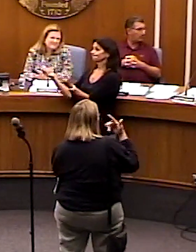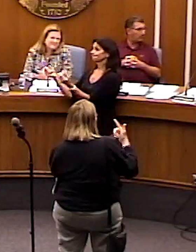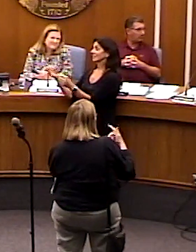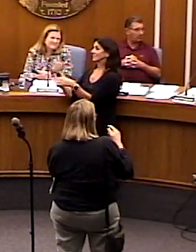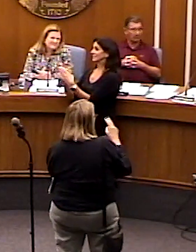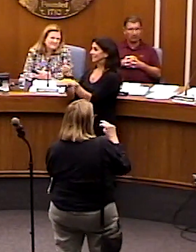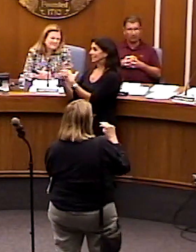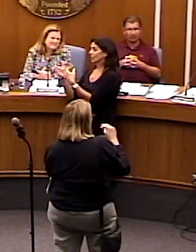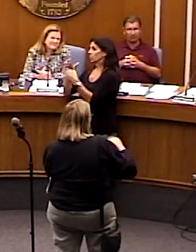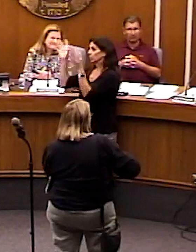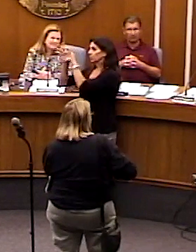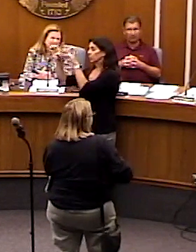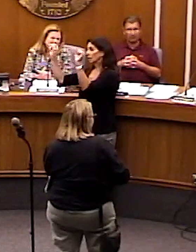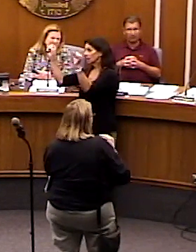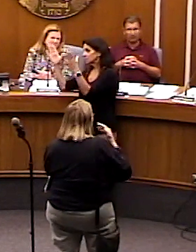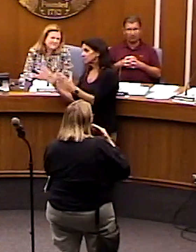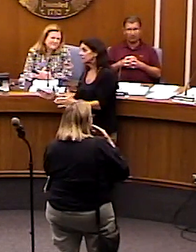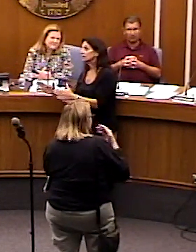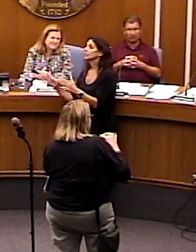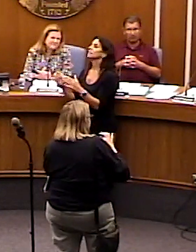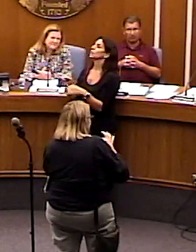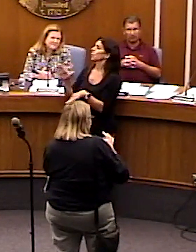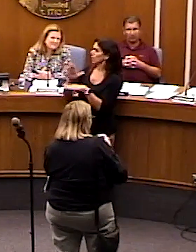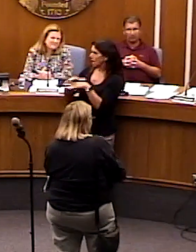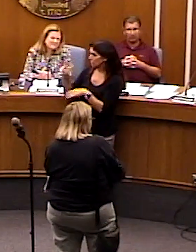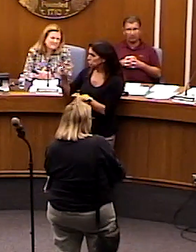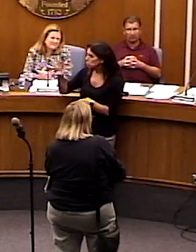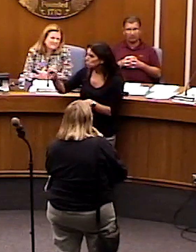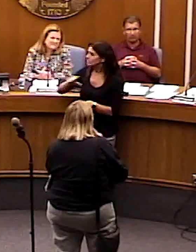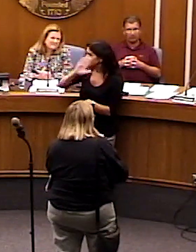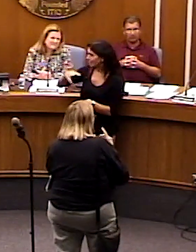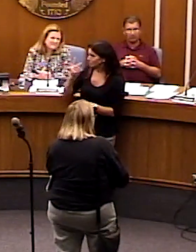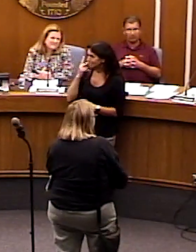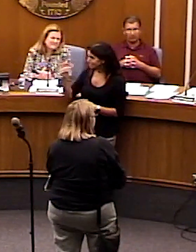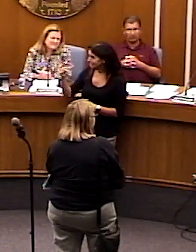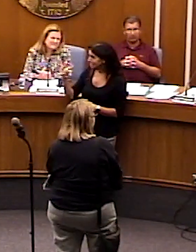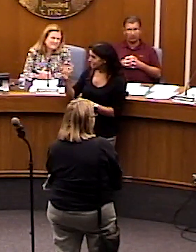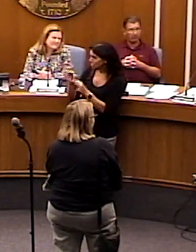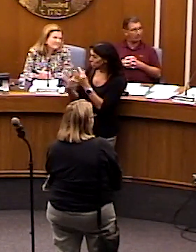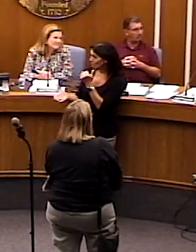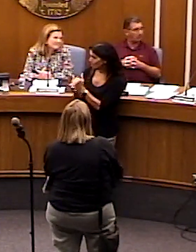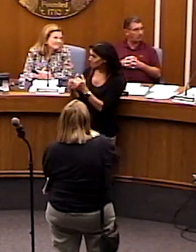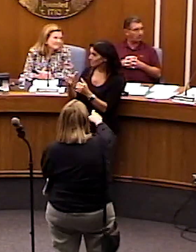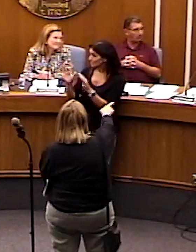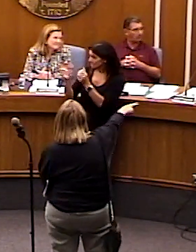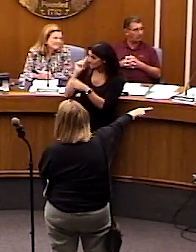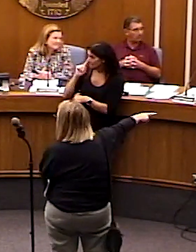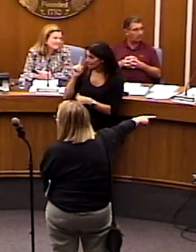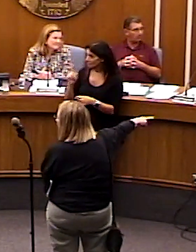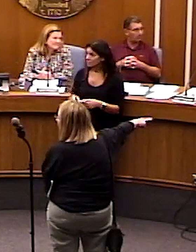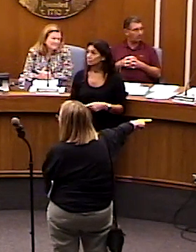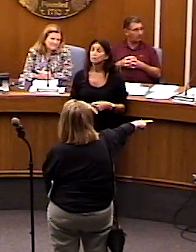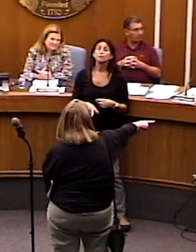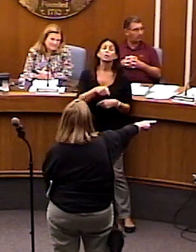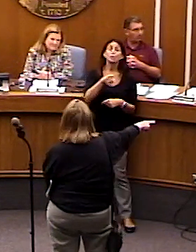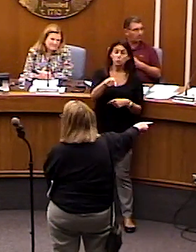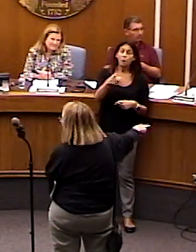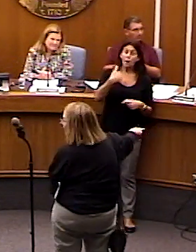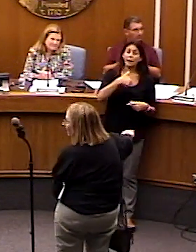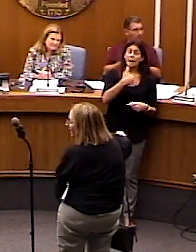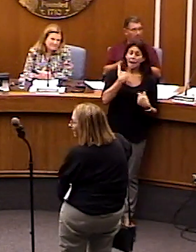president, you see live news. You've never seen interpreters help the deaf? I have, but you're the speaker